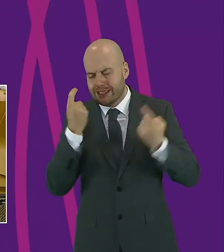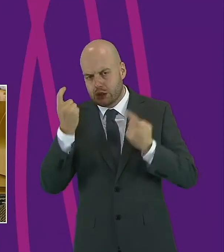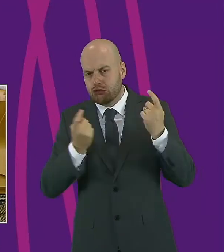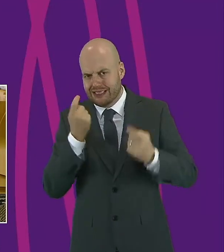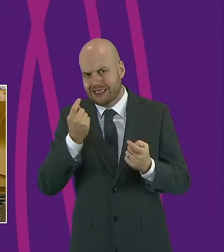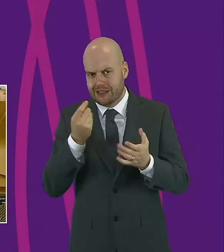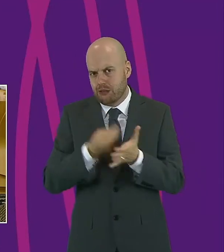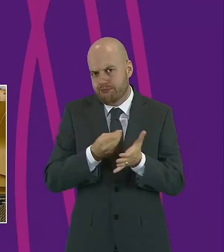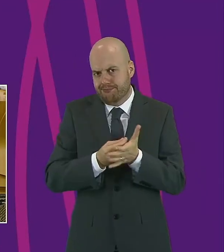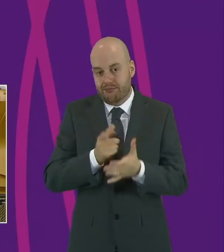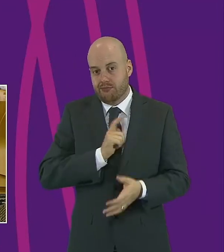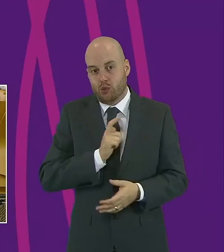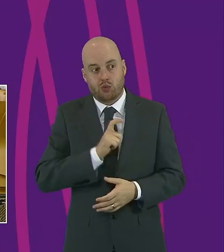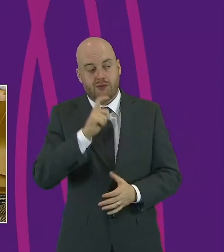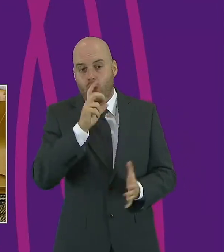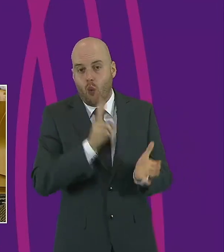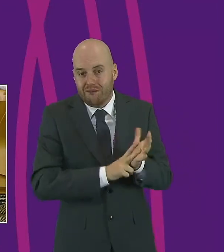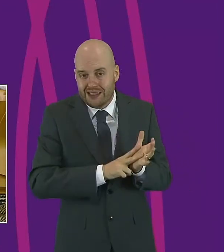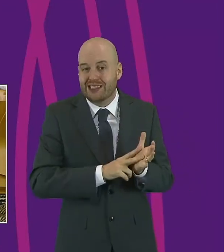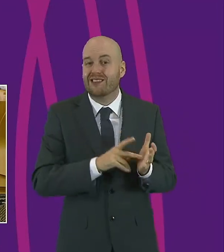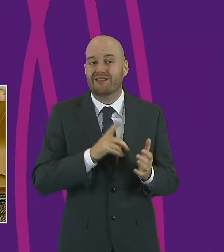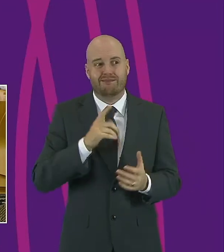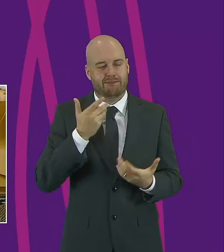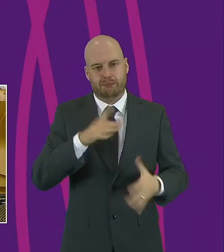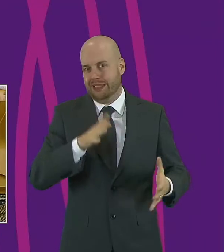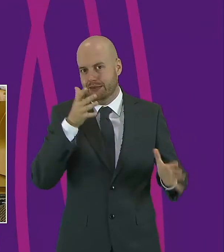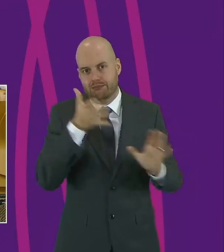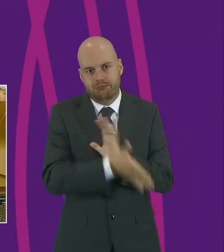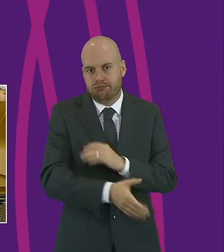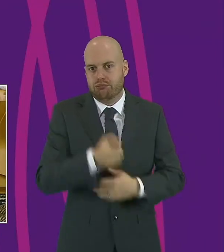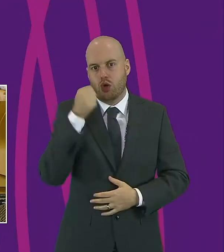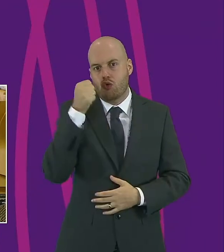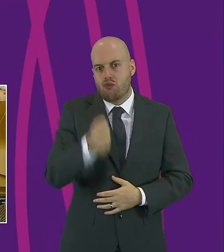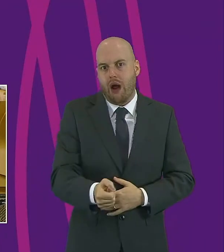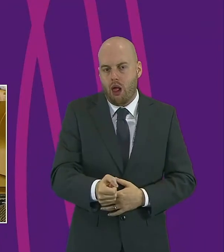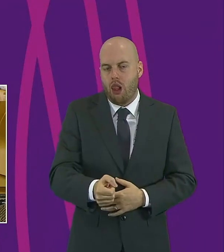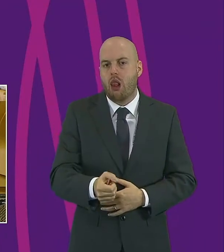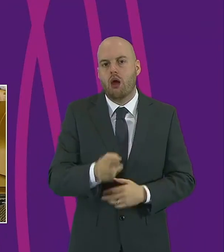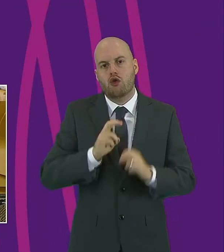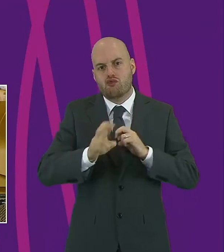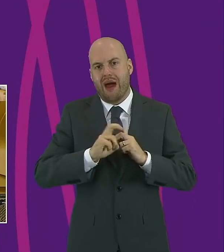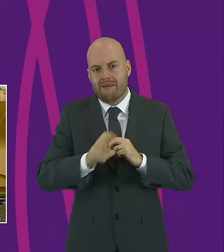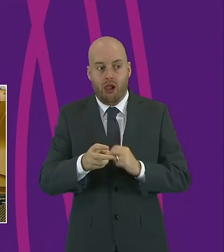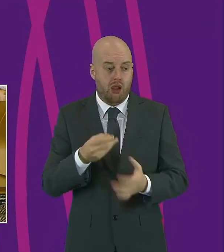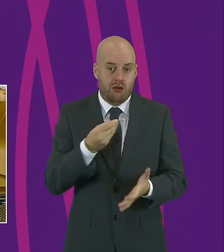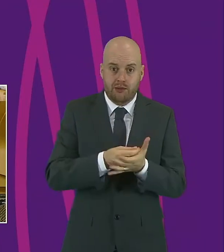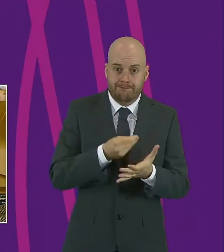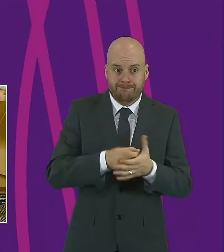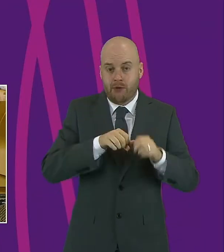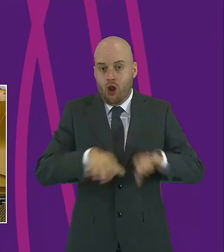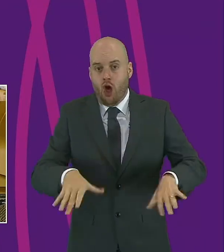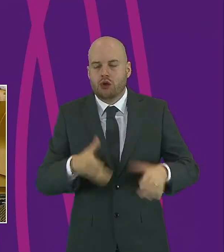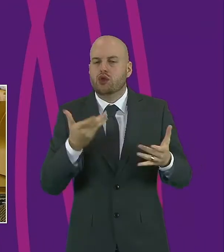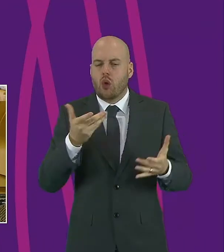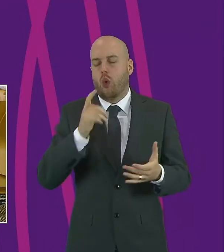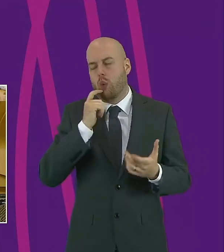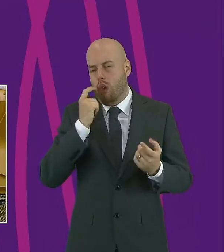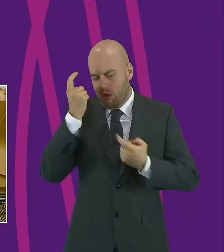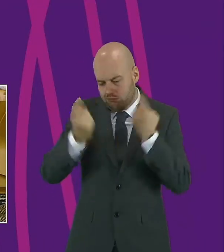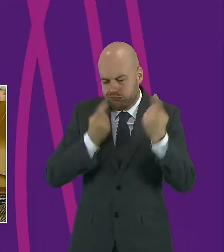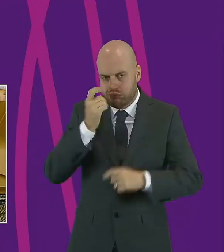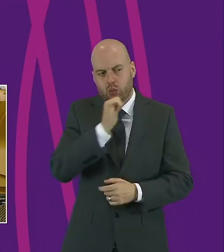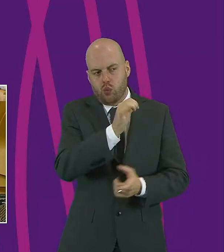of COVID and the significant disruption to rail travel. So we'll take all of these issues and points into account as we come to a final